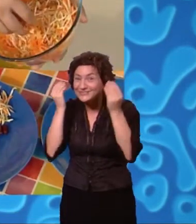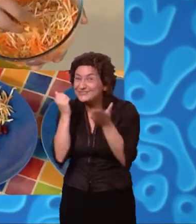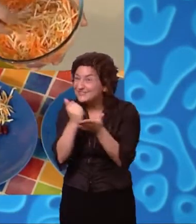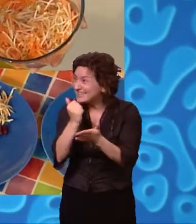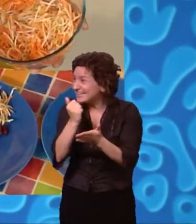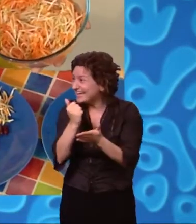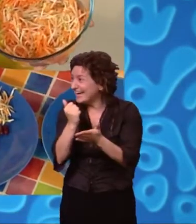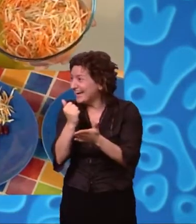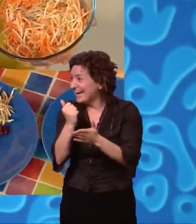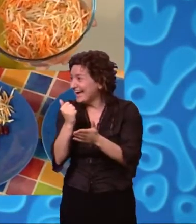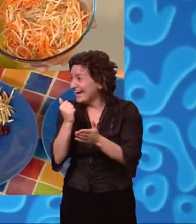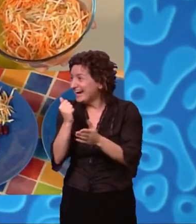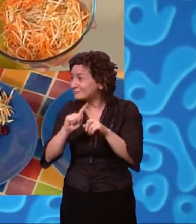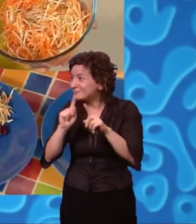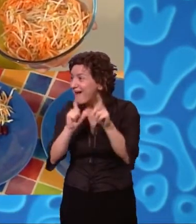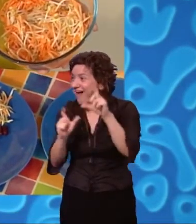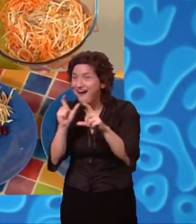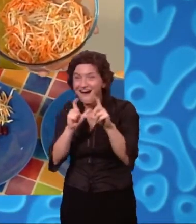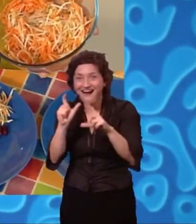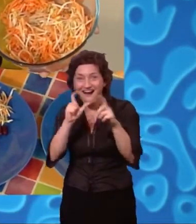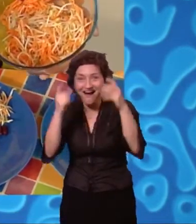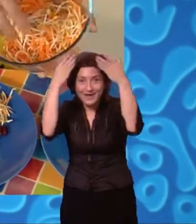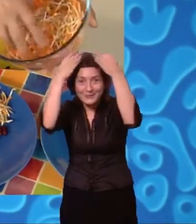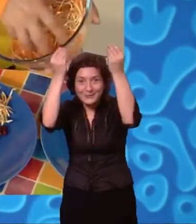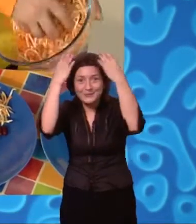It looks just like hair.